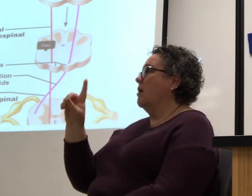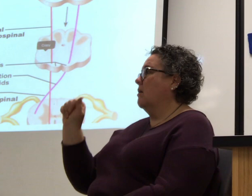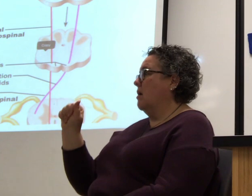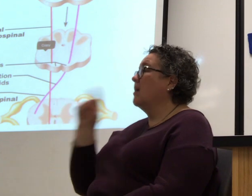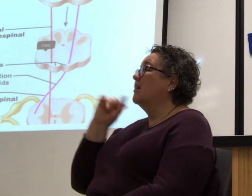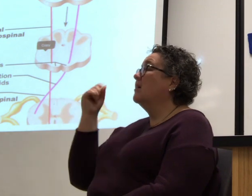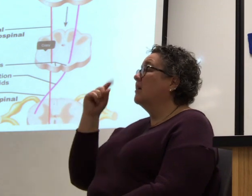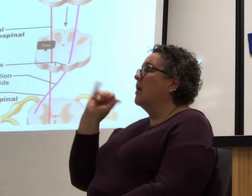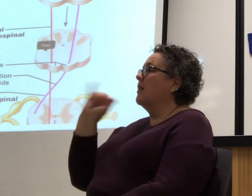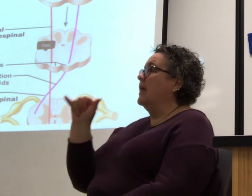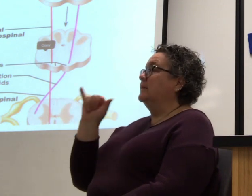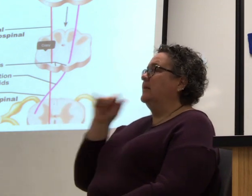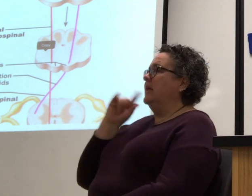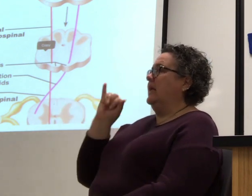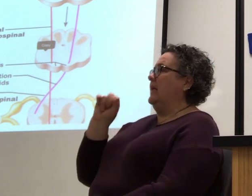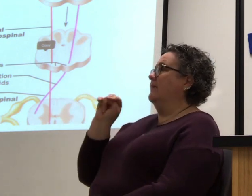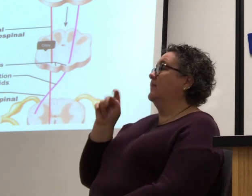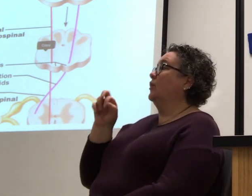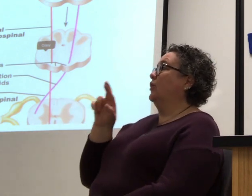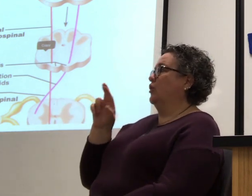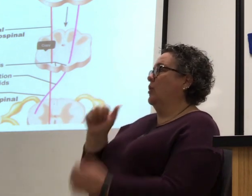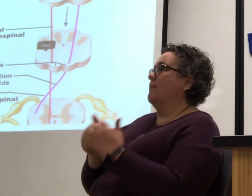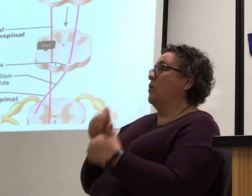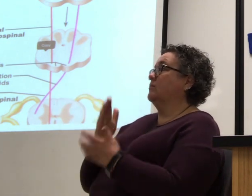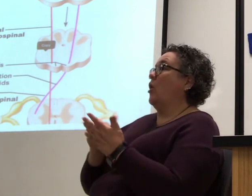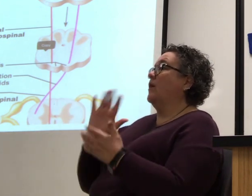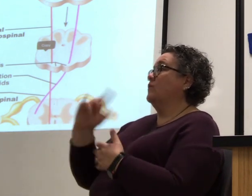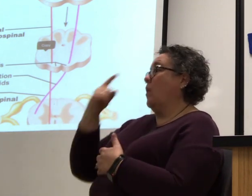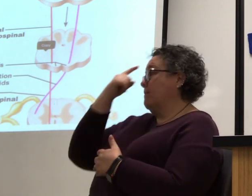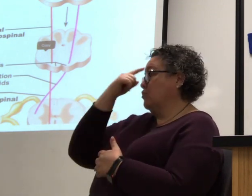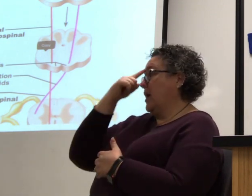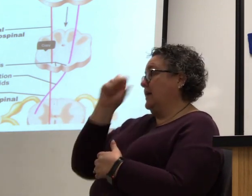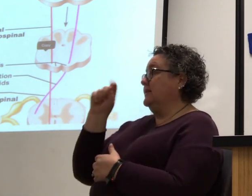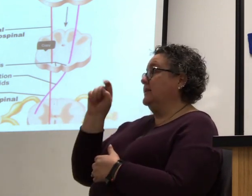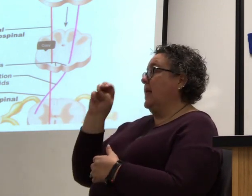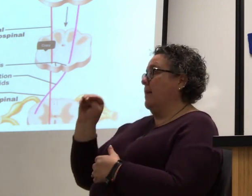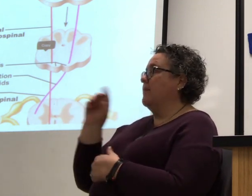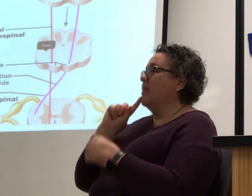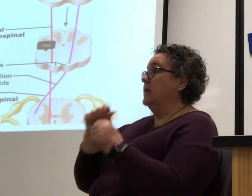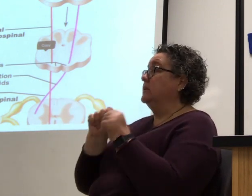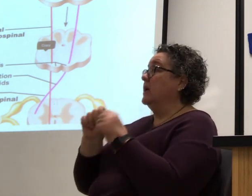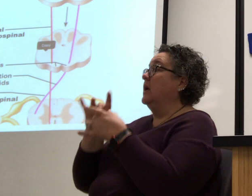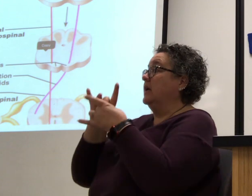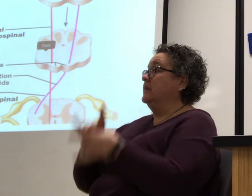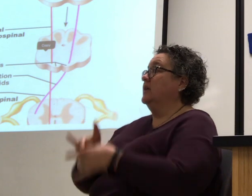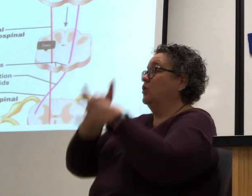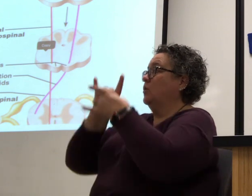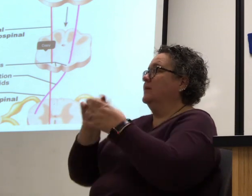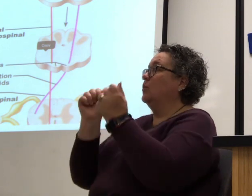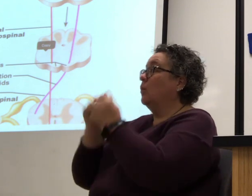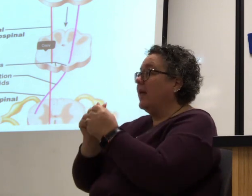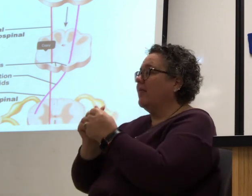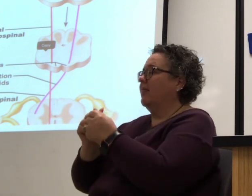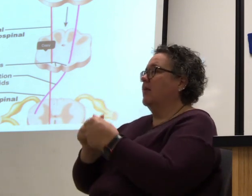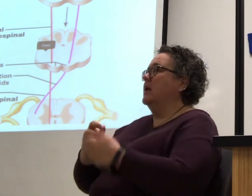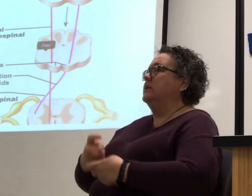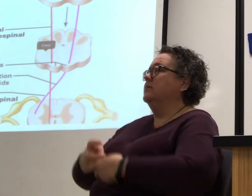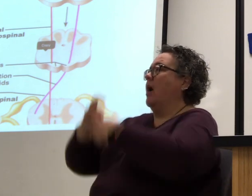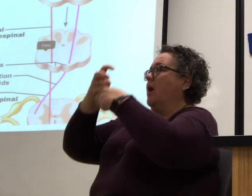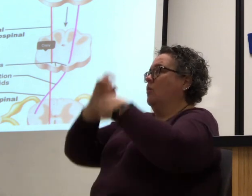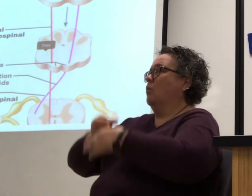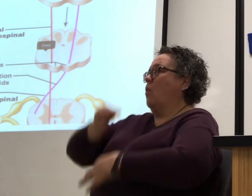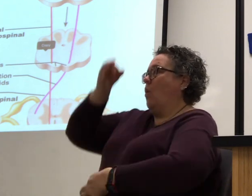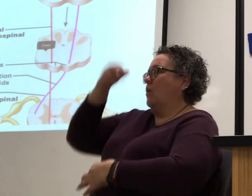It's the inferior-most part of the brain stem that's continuous with spinal cord, what we talked about